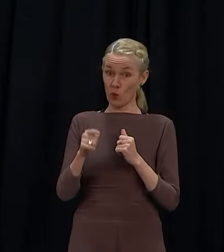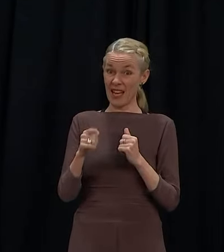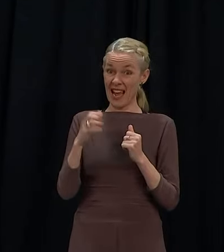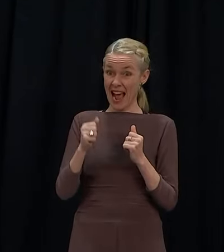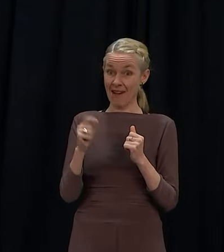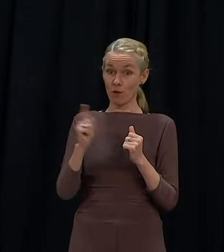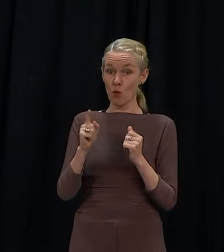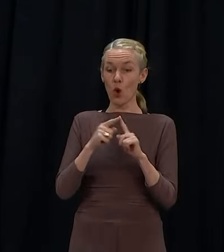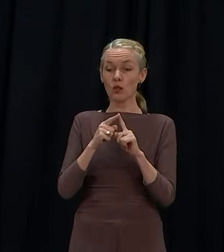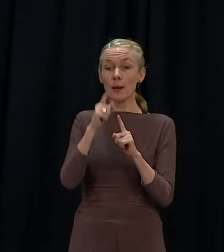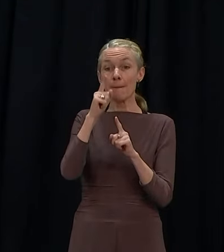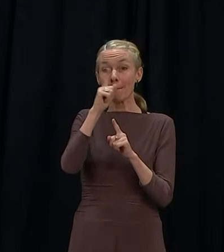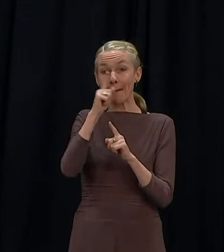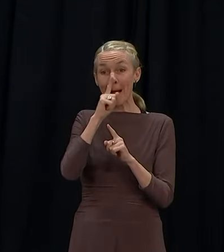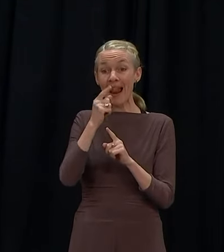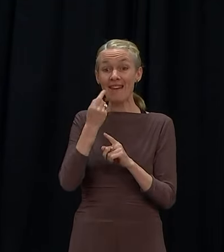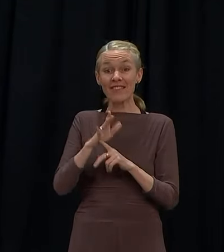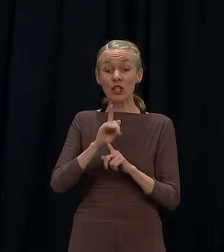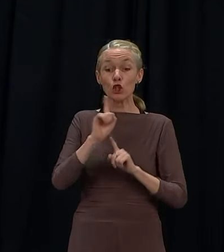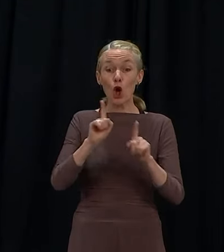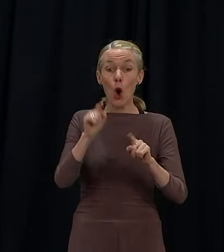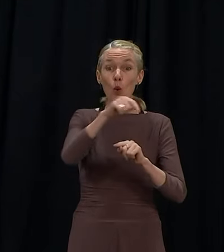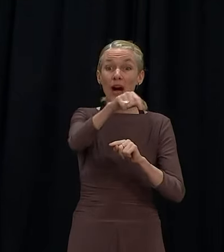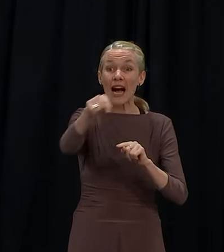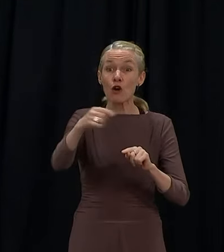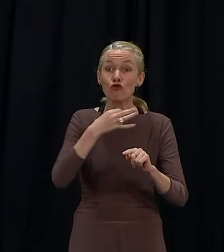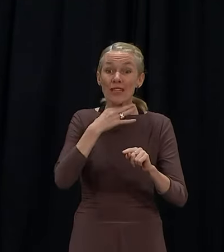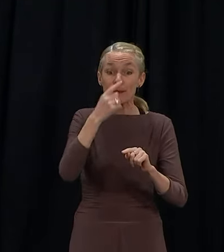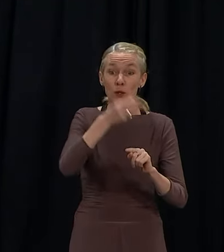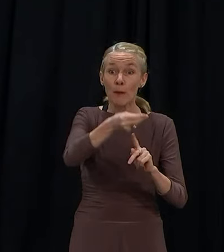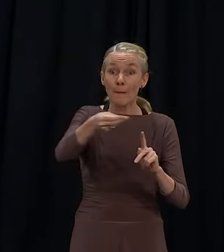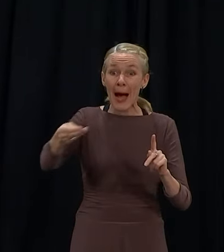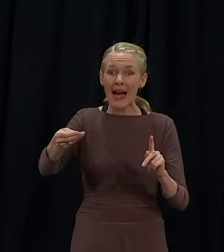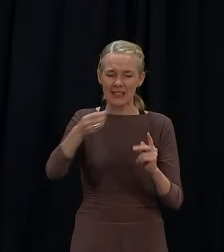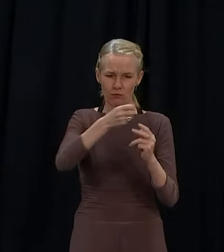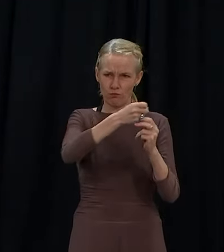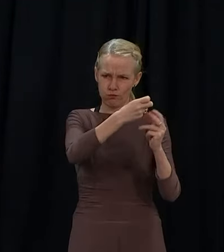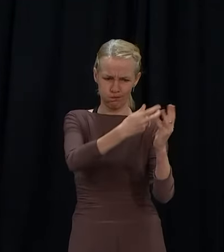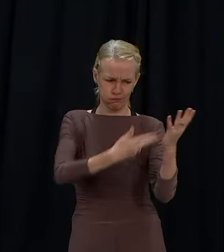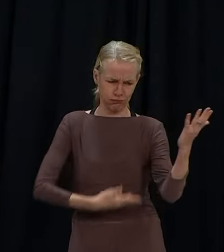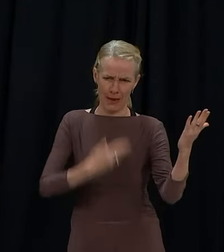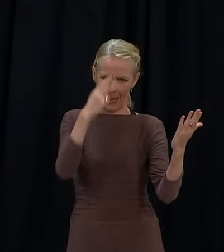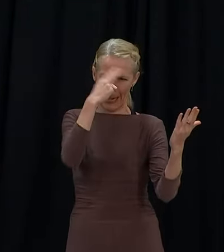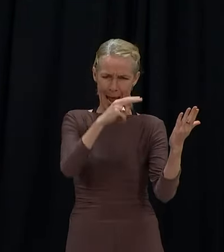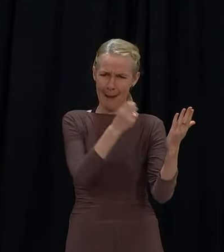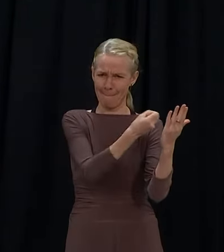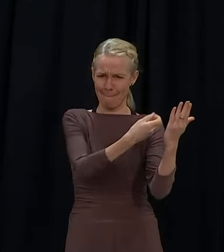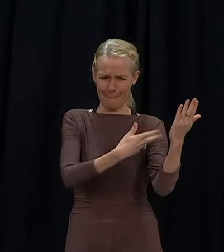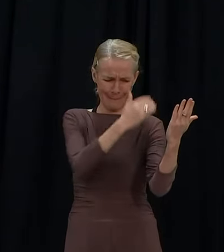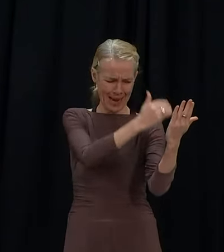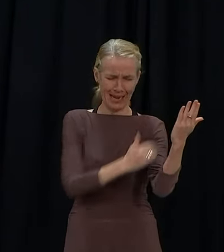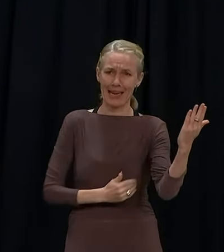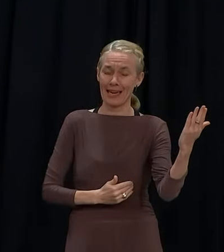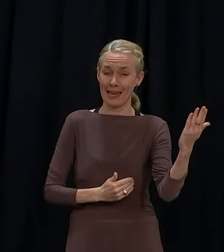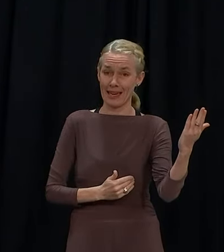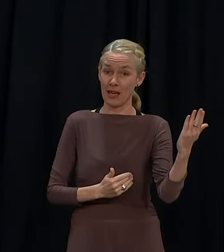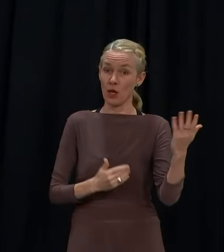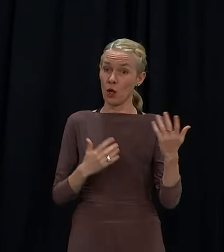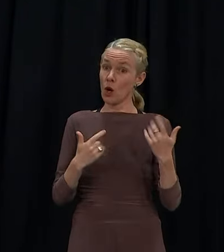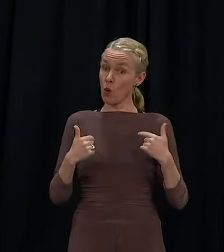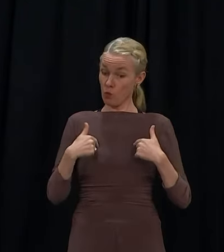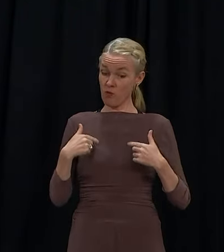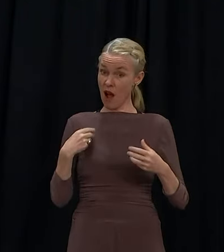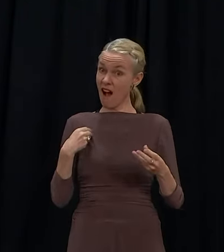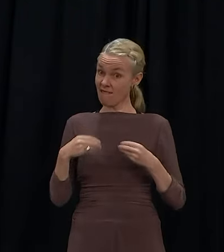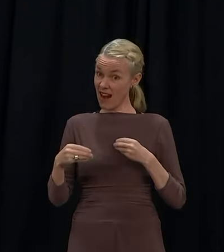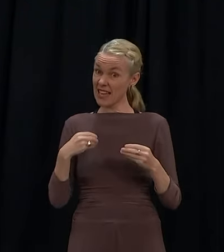over 24,000 people. COVID changed, and so did we. In fact, part of the reason I think the team of 5